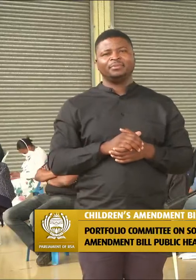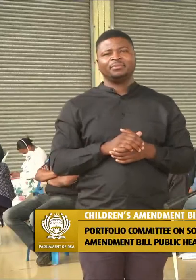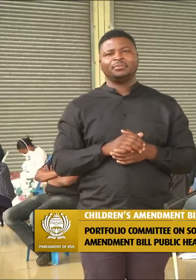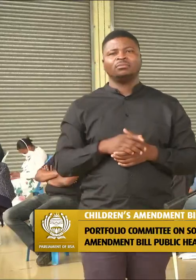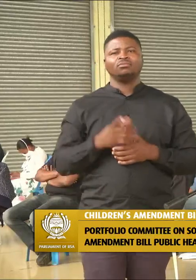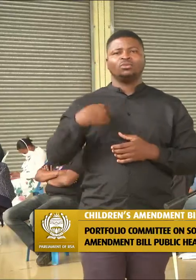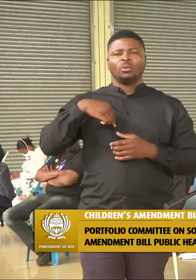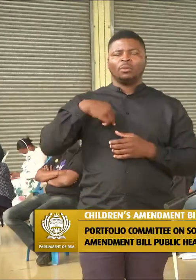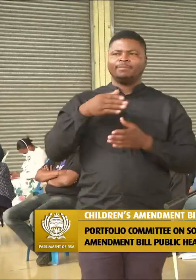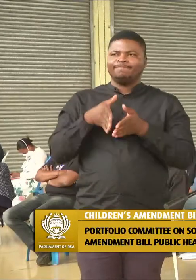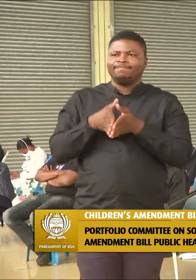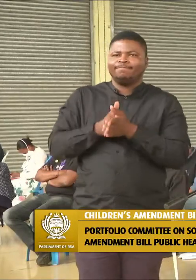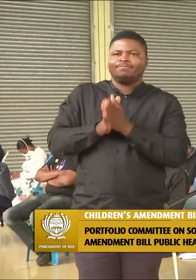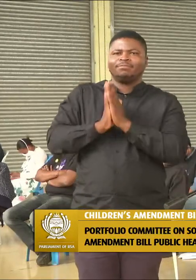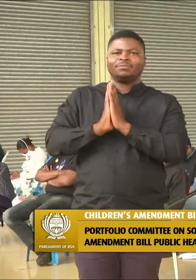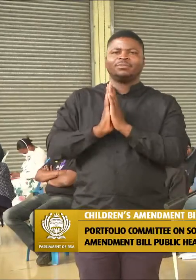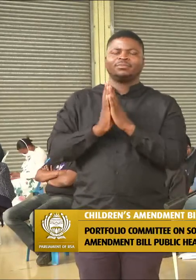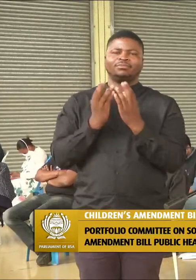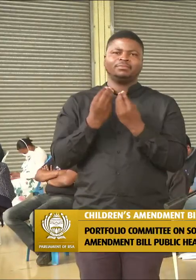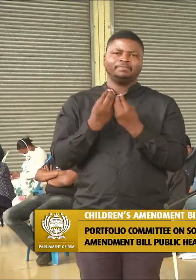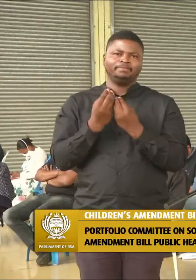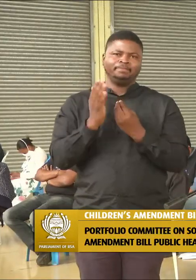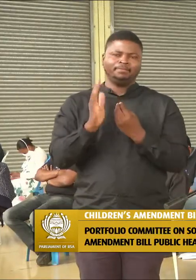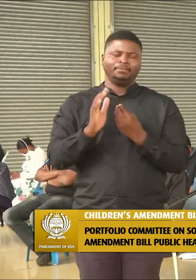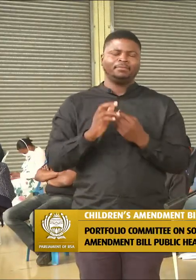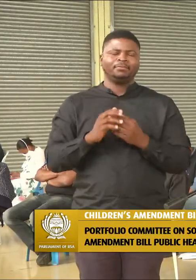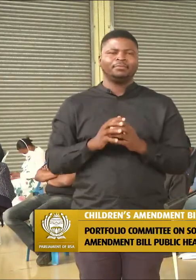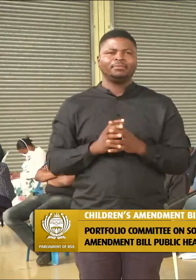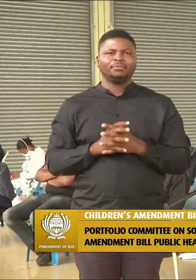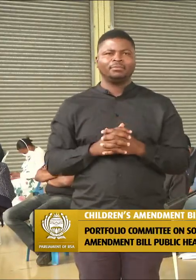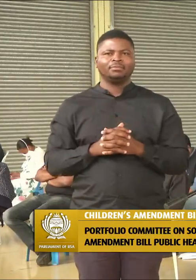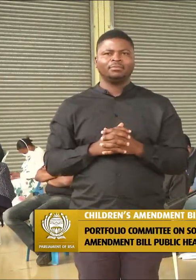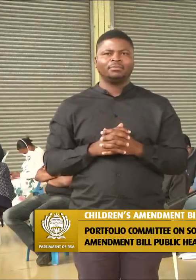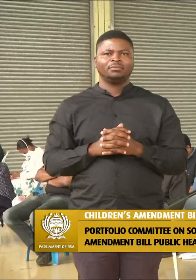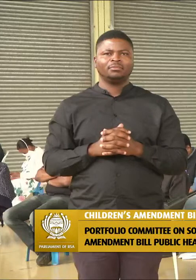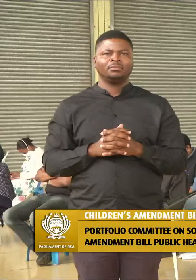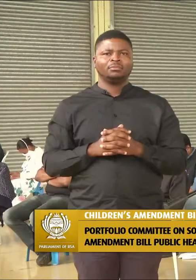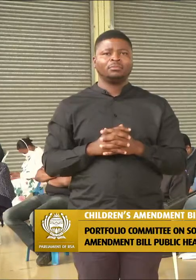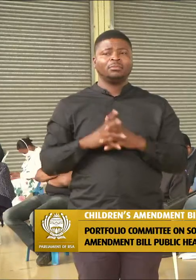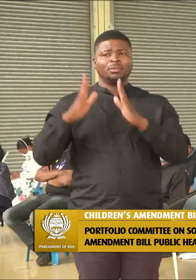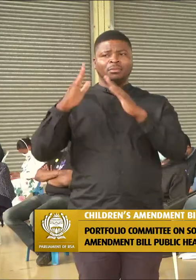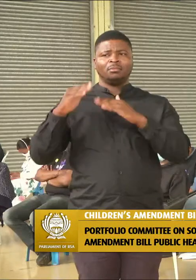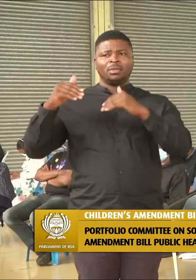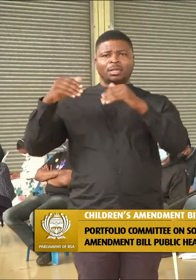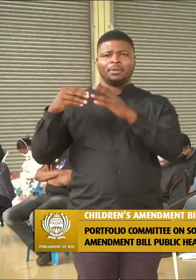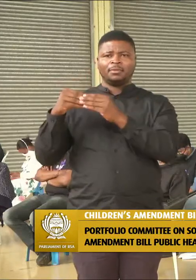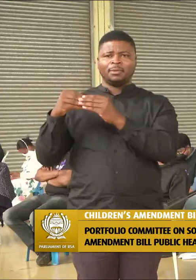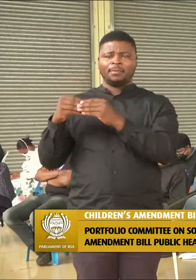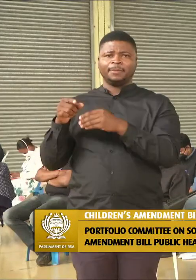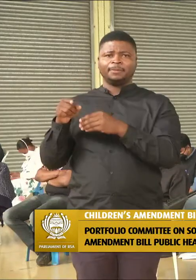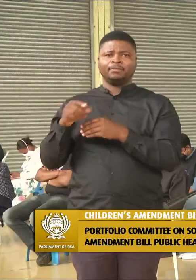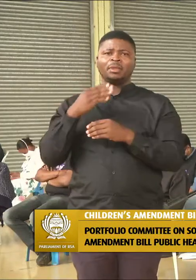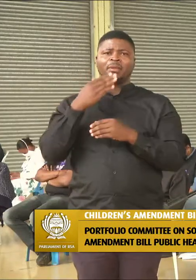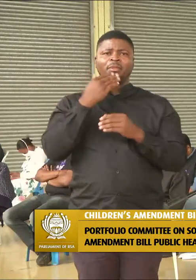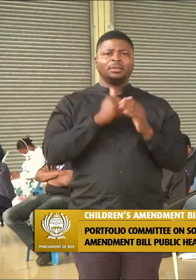Sinesicelo We have a request kubaphathi bethu eParliament ukuthi kule act